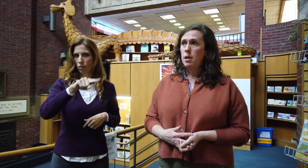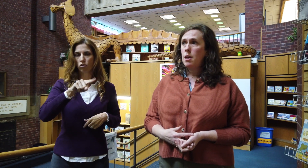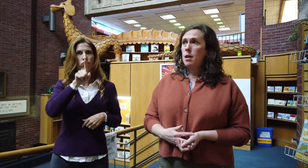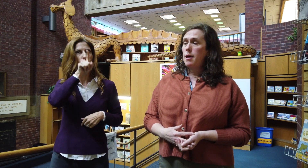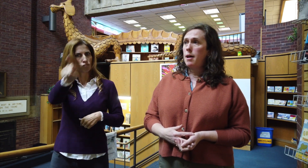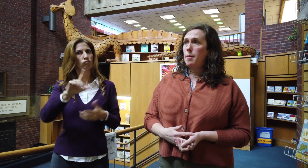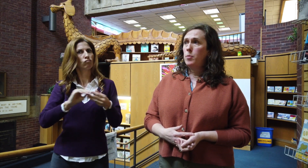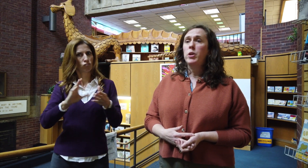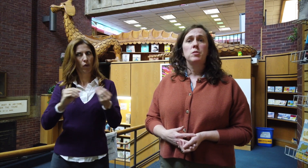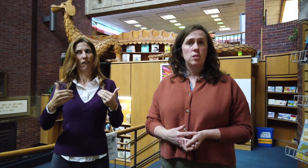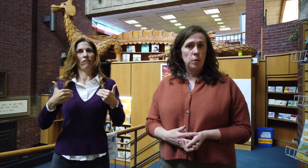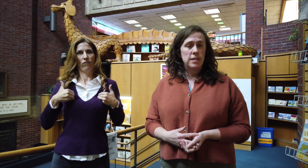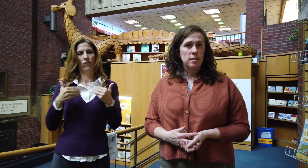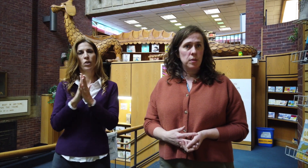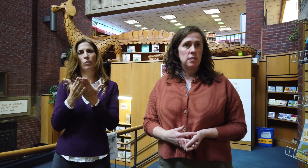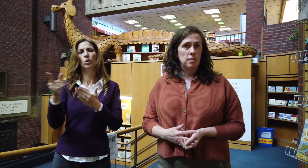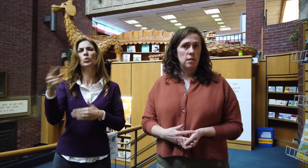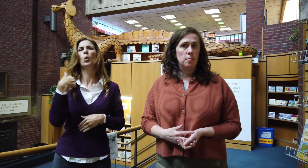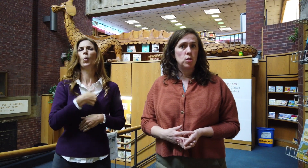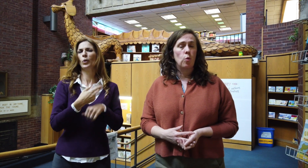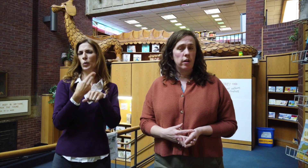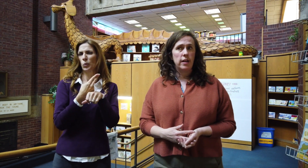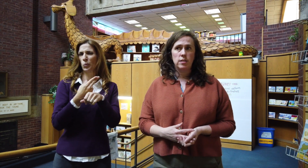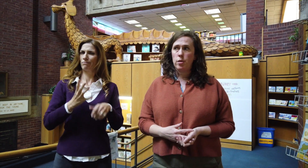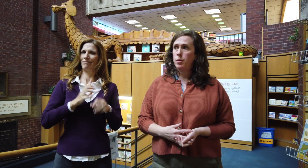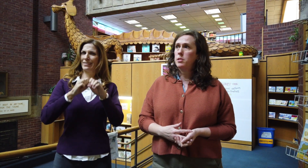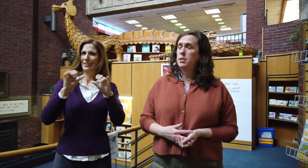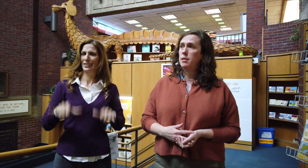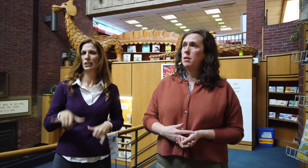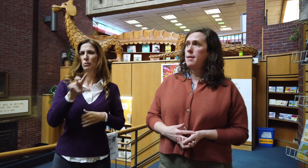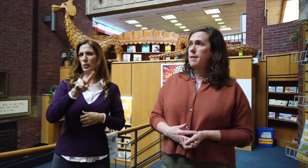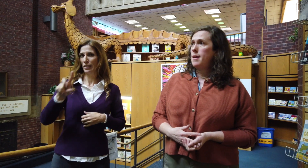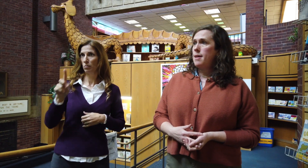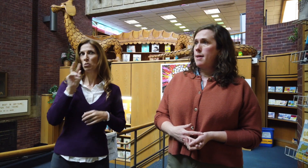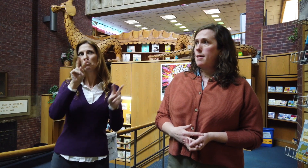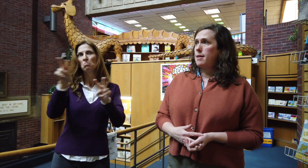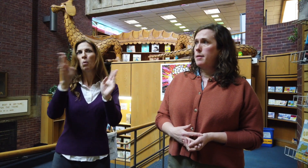materials. We use the Dewey Decimal System to organize those.